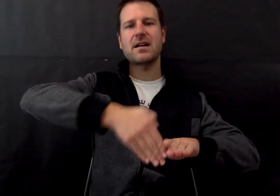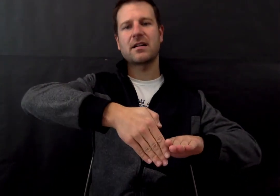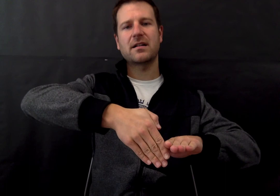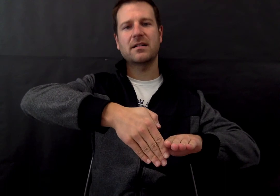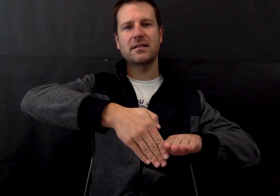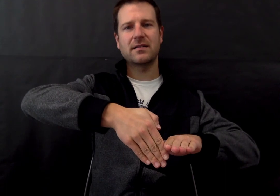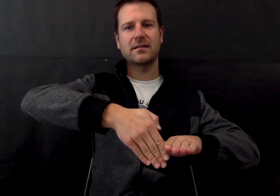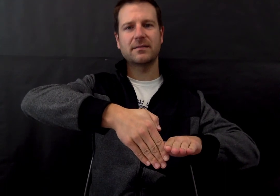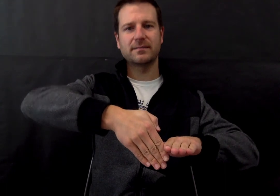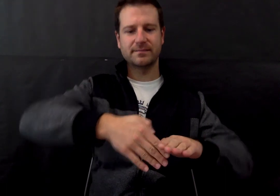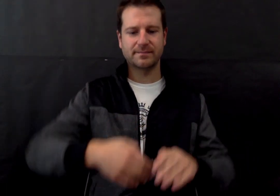Soccer.